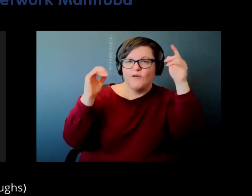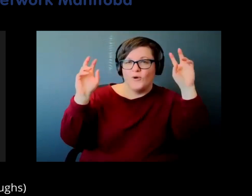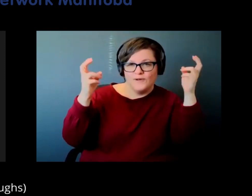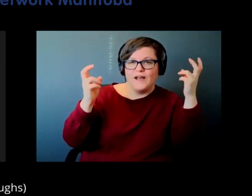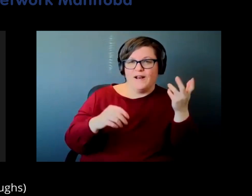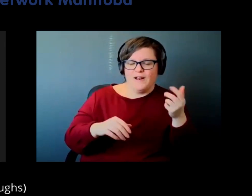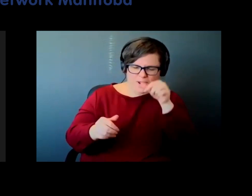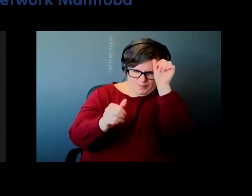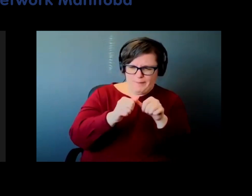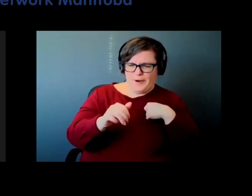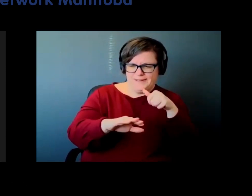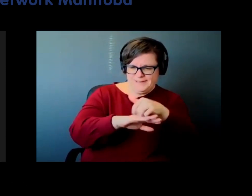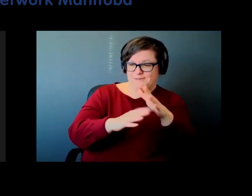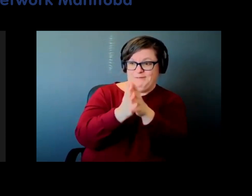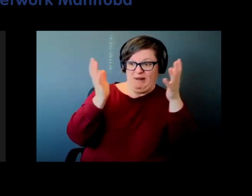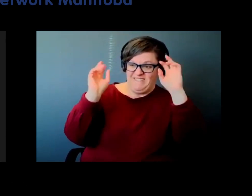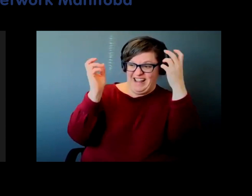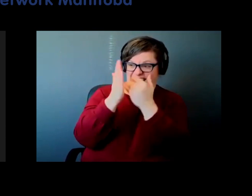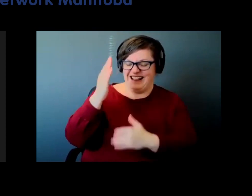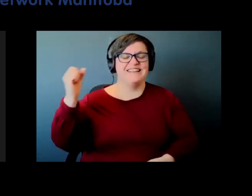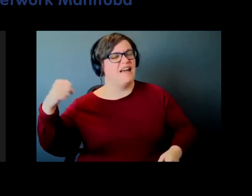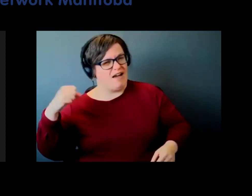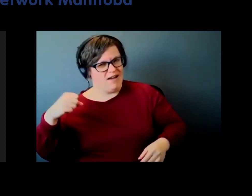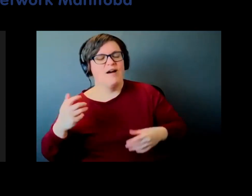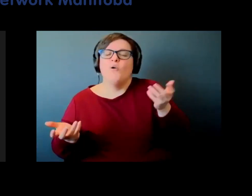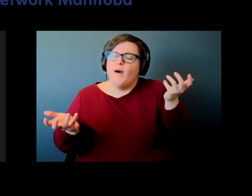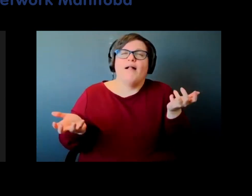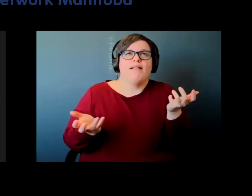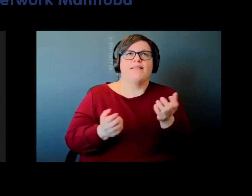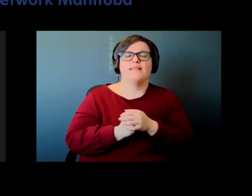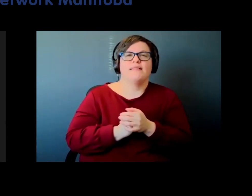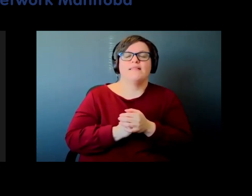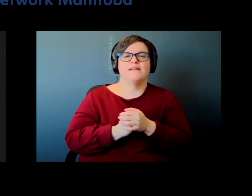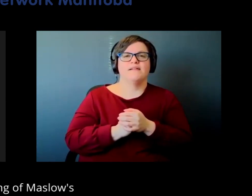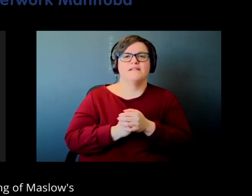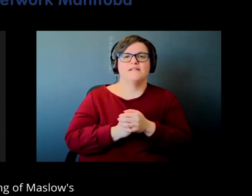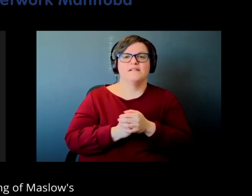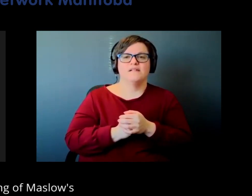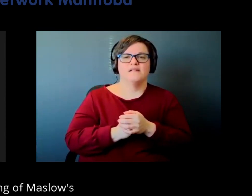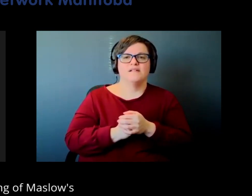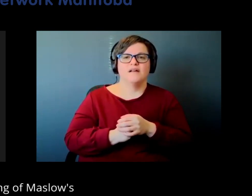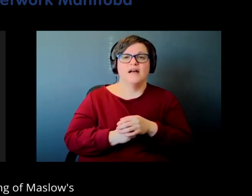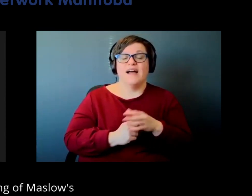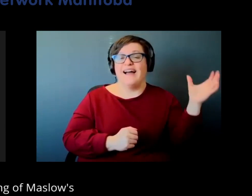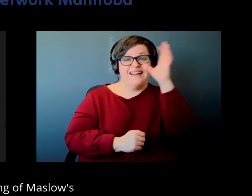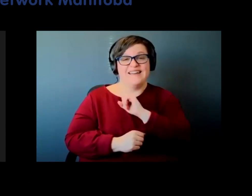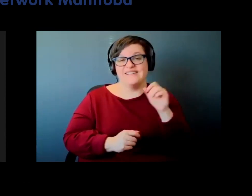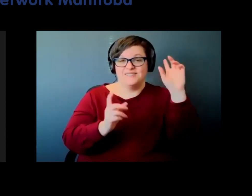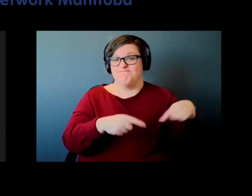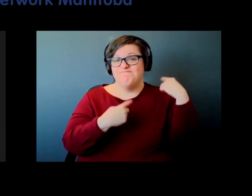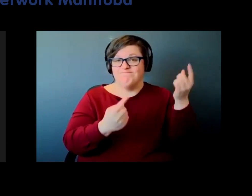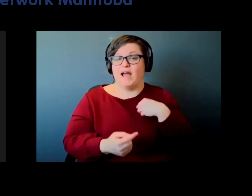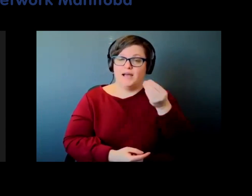Yeah. But it was fun. Like, it's just like, I guess subconsciously, obviously, I was thinking of Maslow's hierarchy of